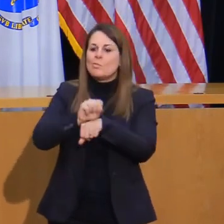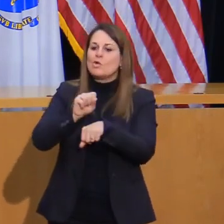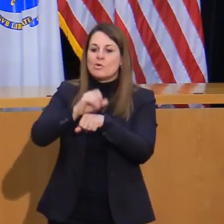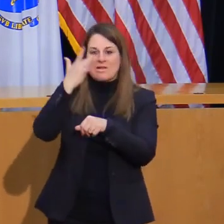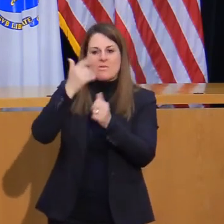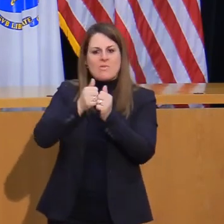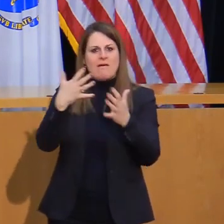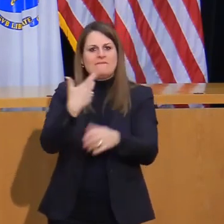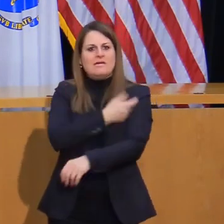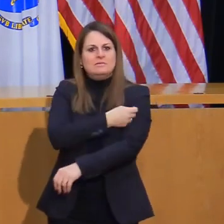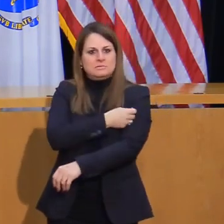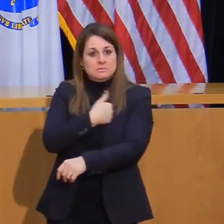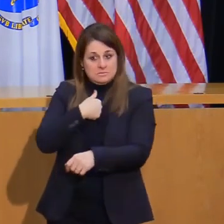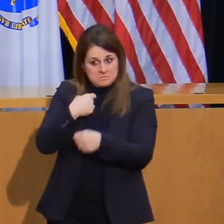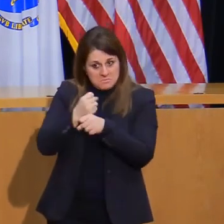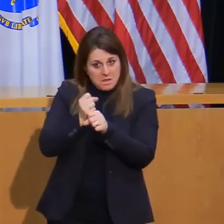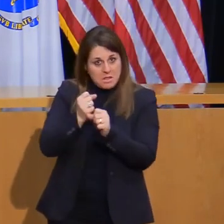get